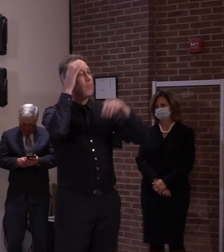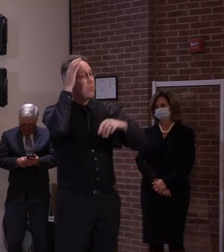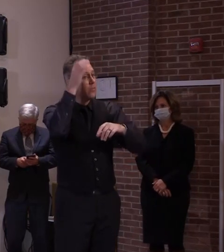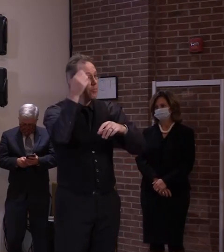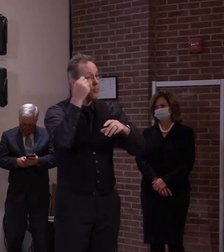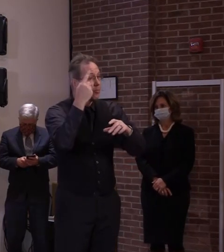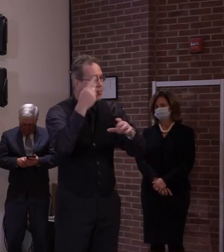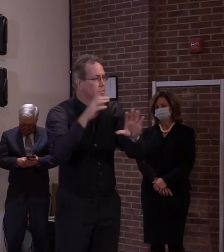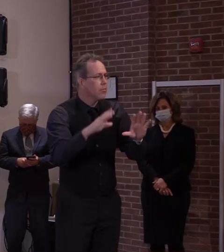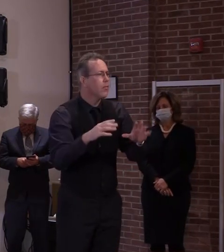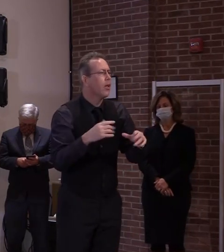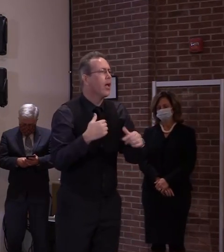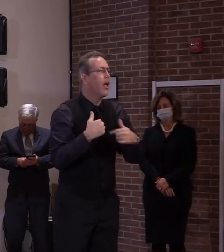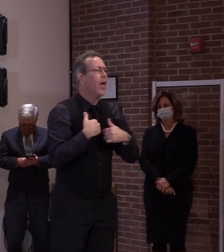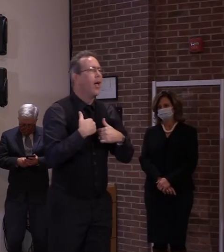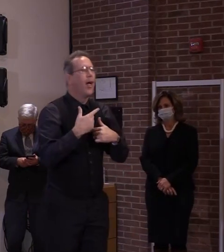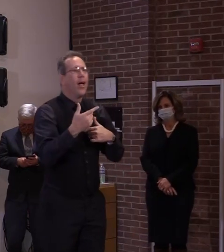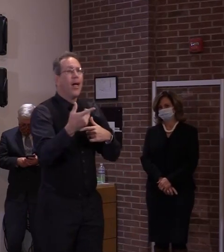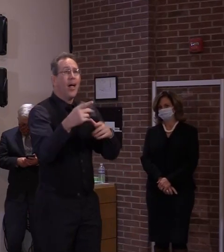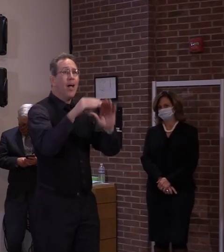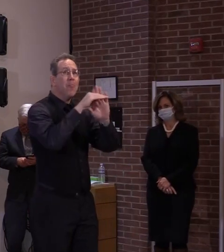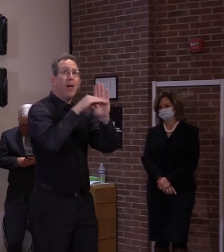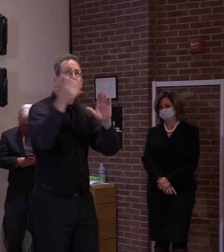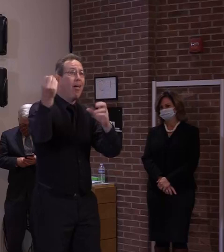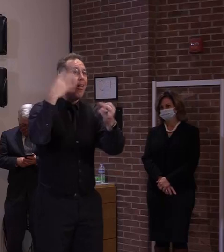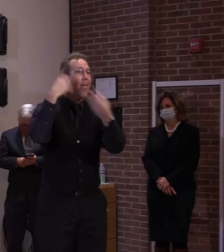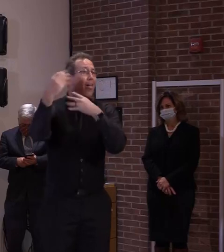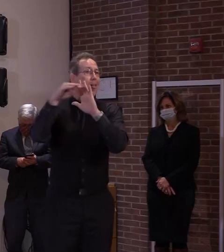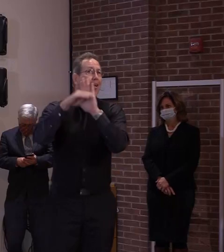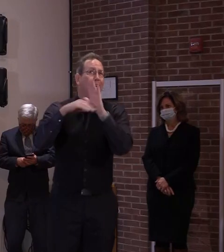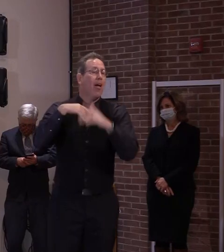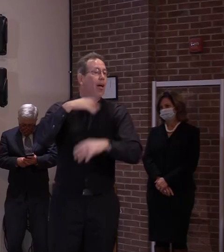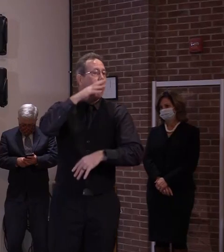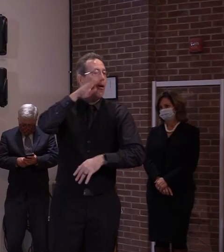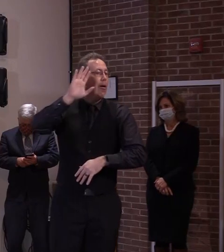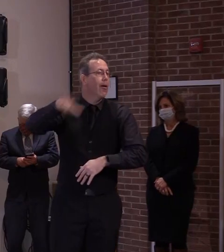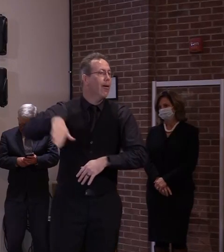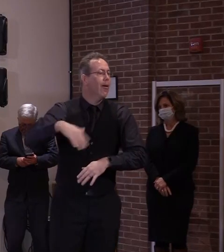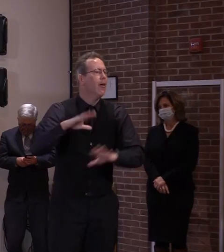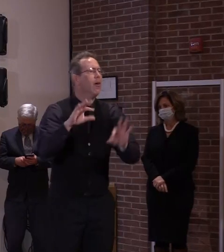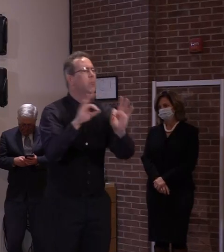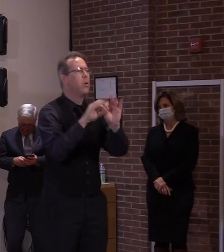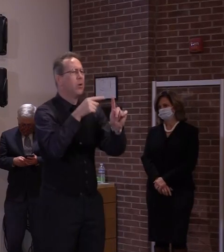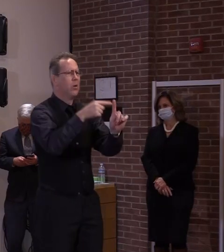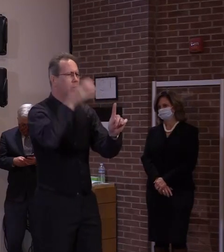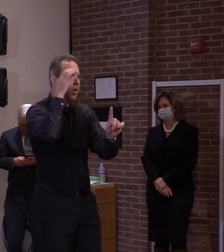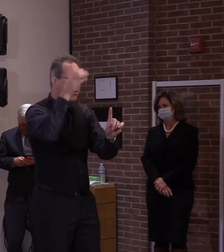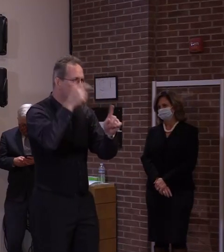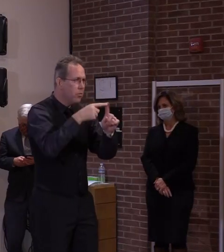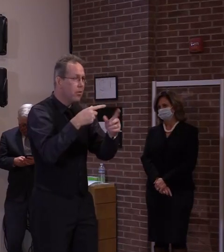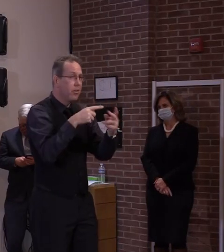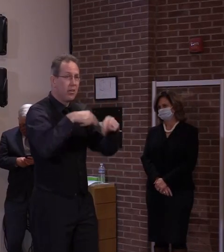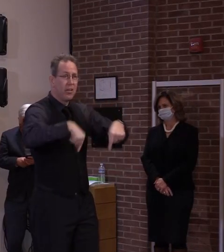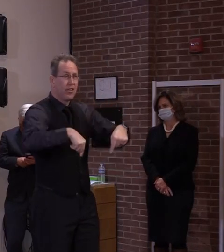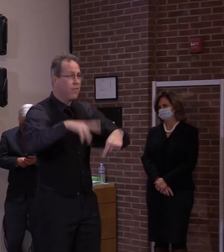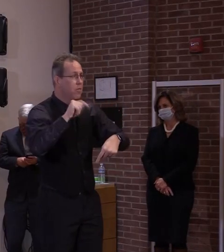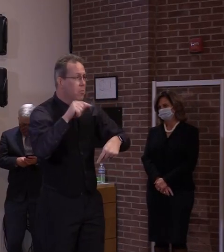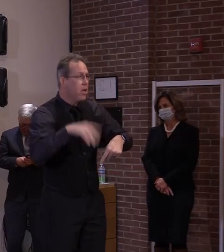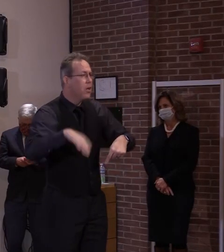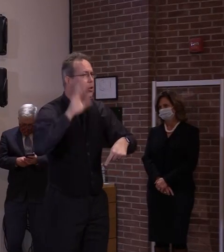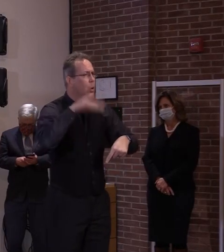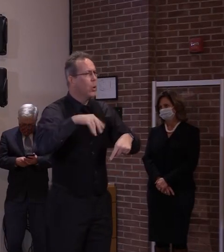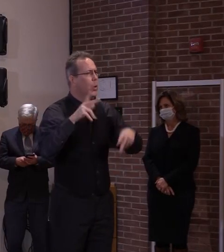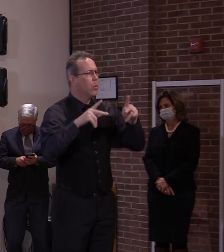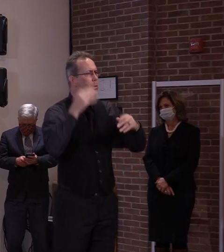less concerned about the policy in the business world and what have you. The individual Vermonter needs to know if they want to